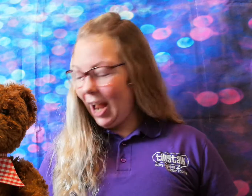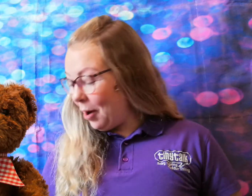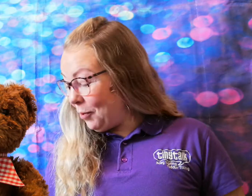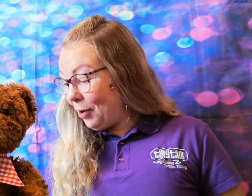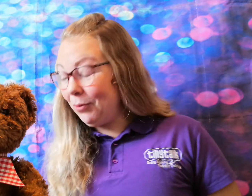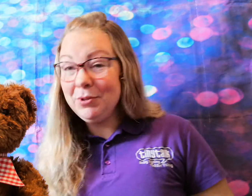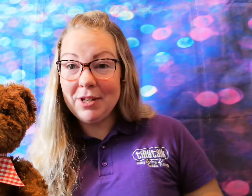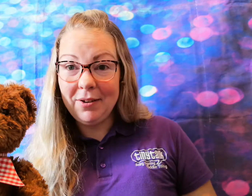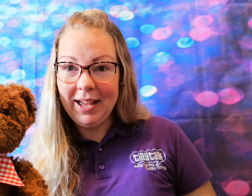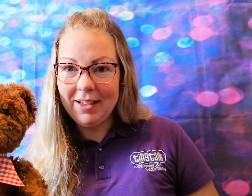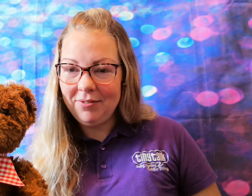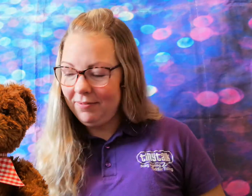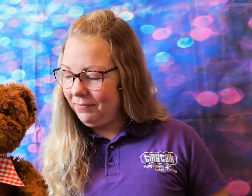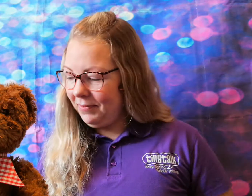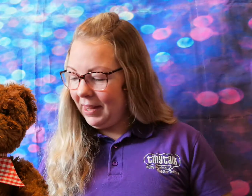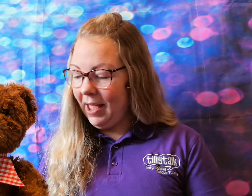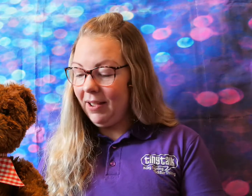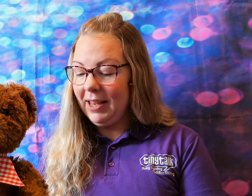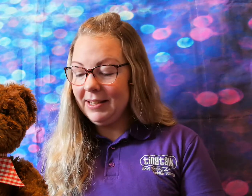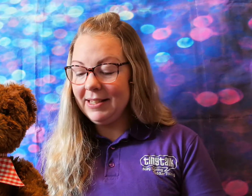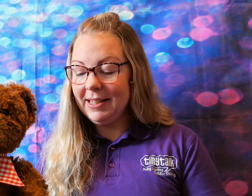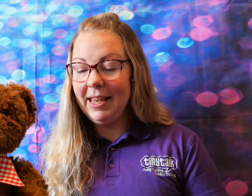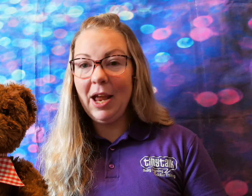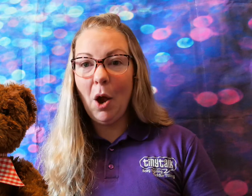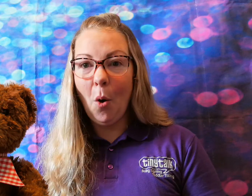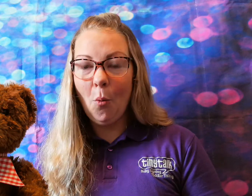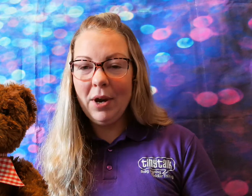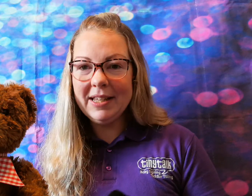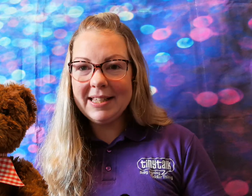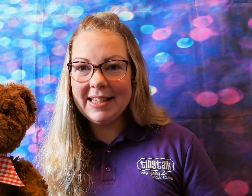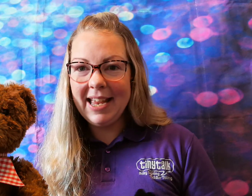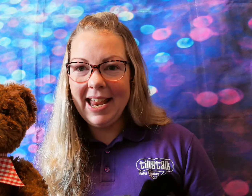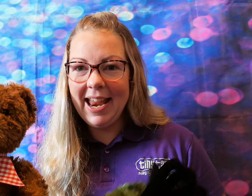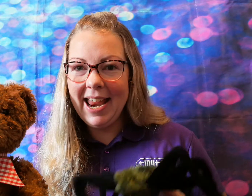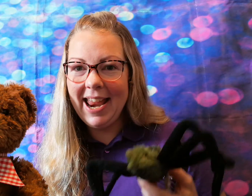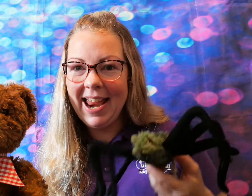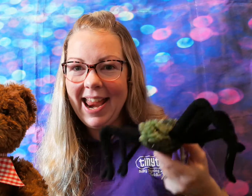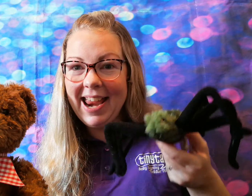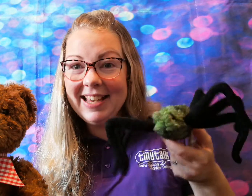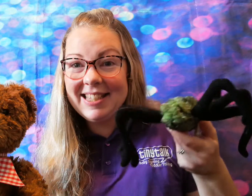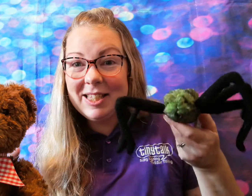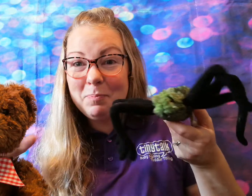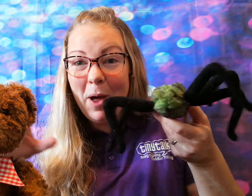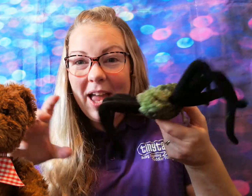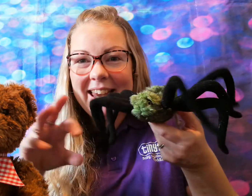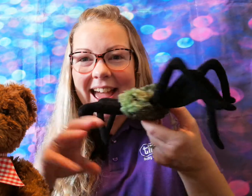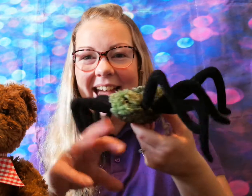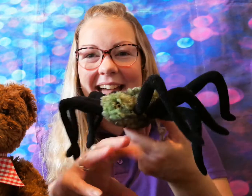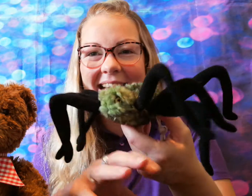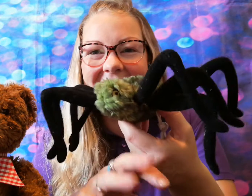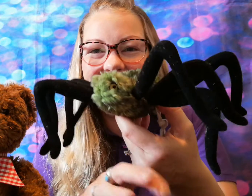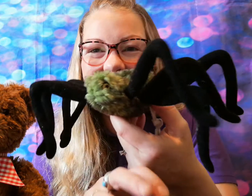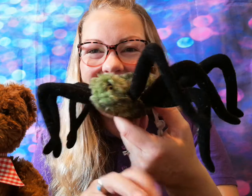We also have our Incy Wincy Spider. Here he